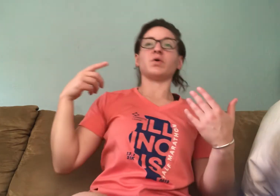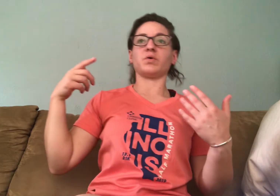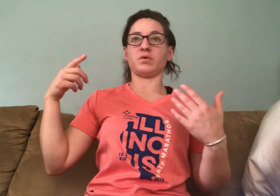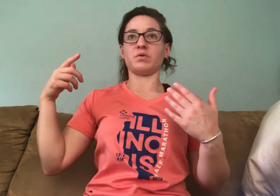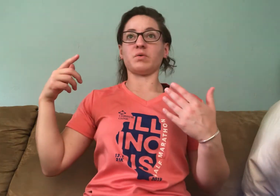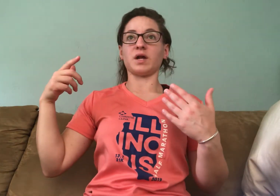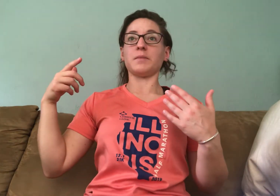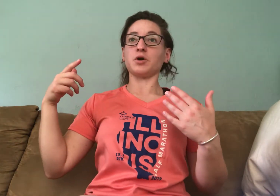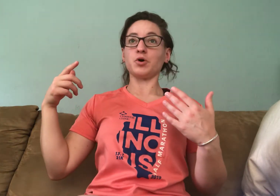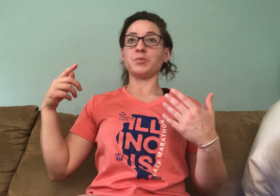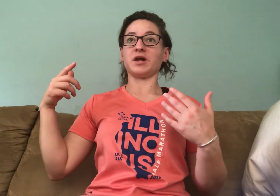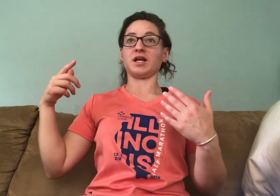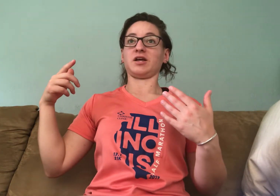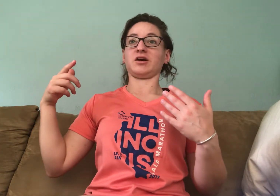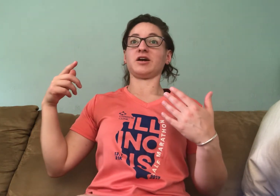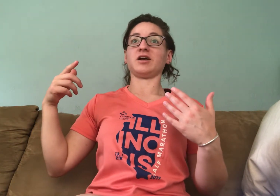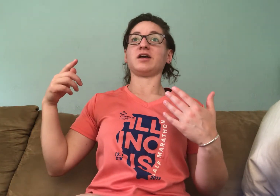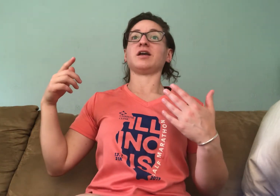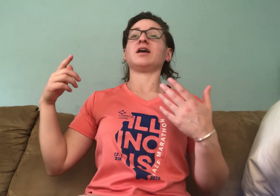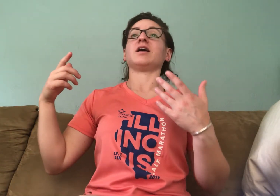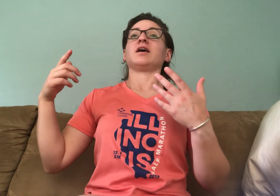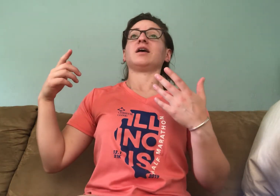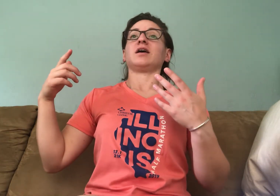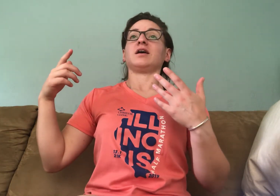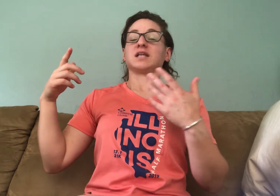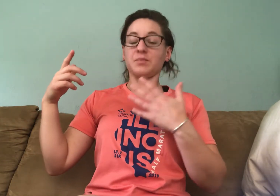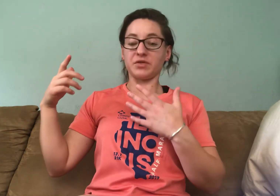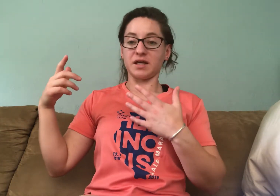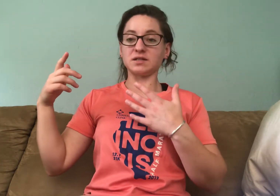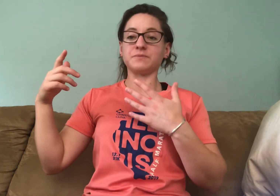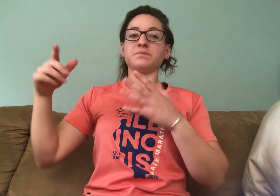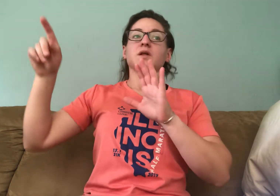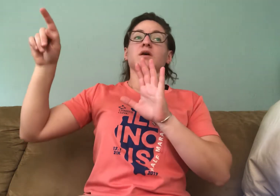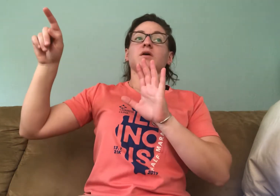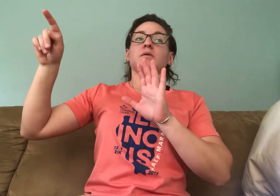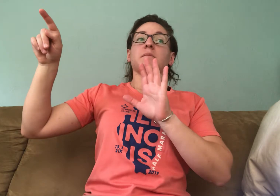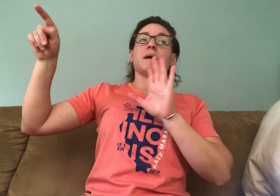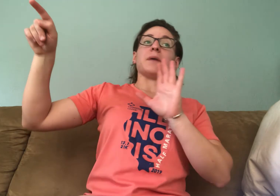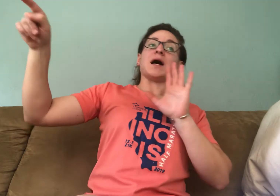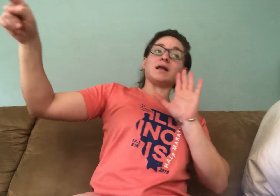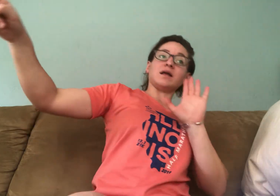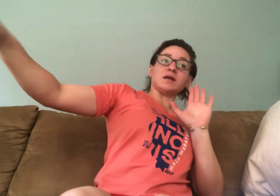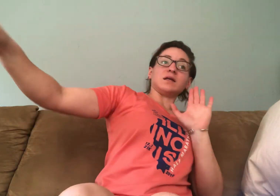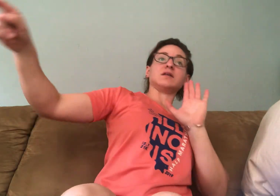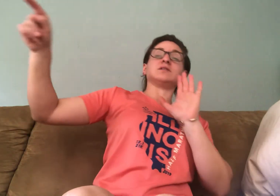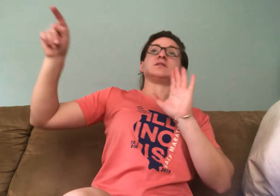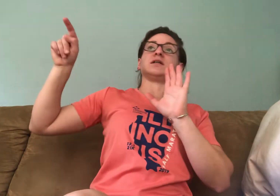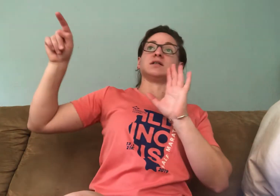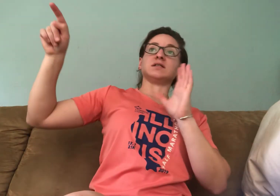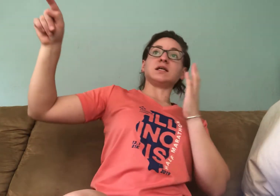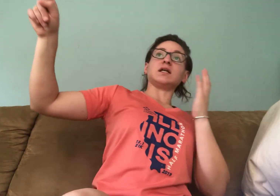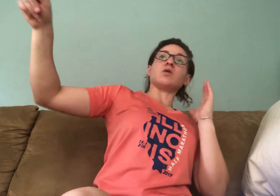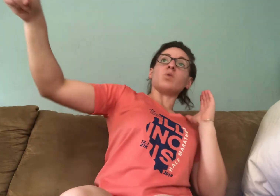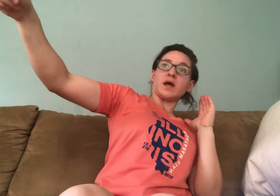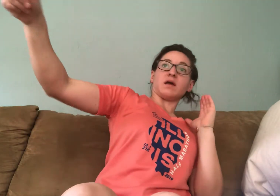So what I'm incorporating here is a couple things. My body is leaning away